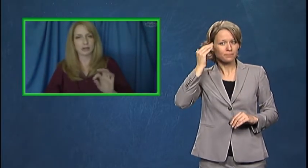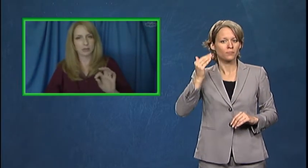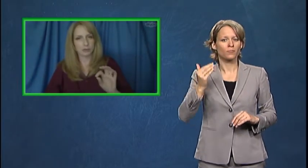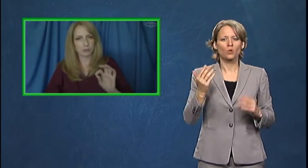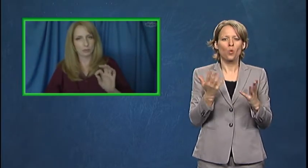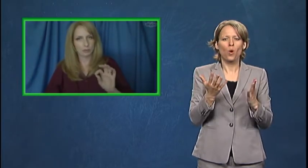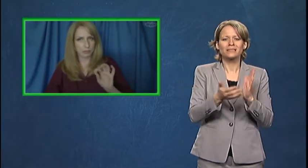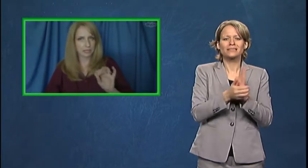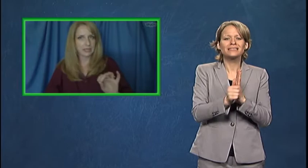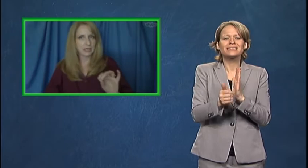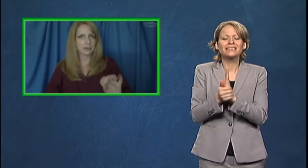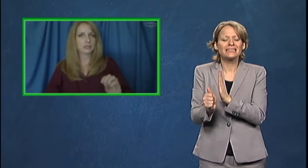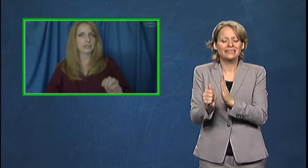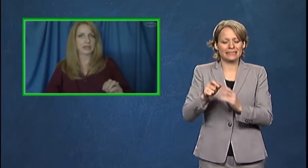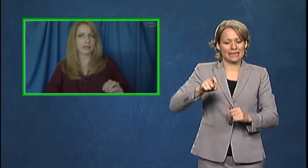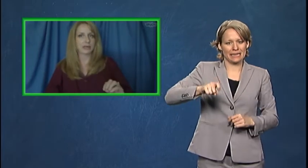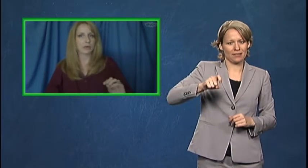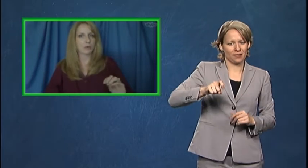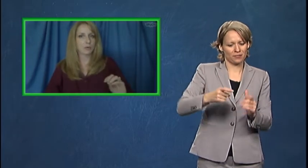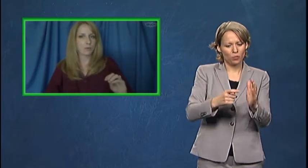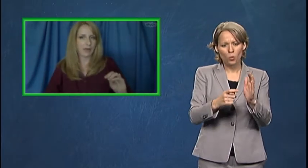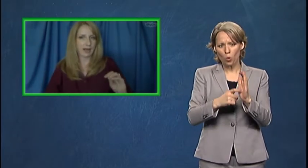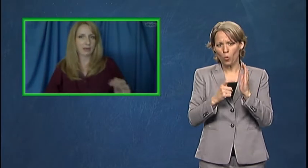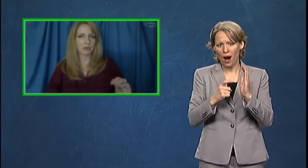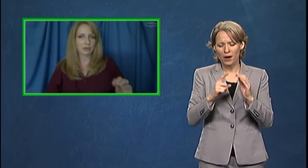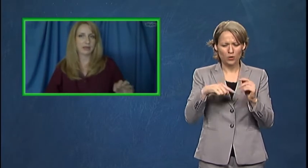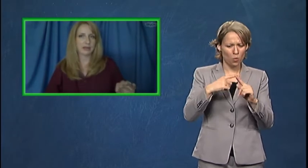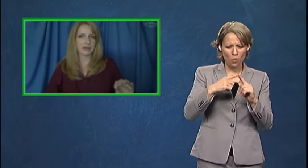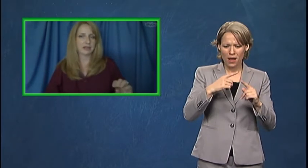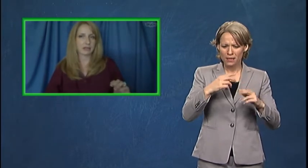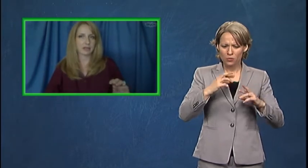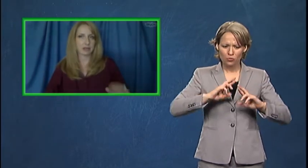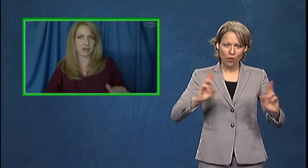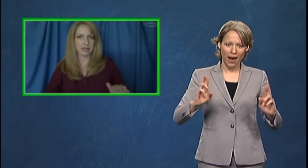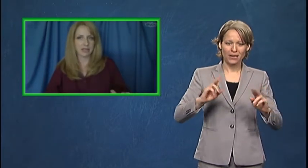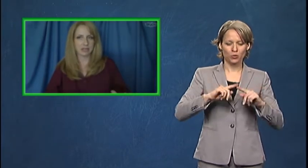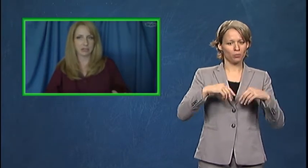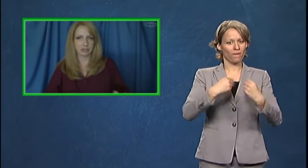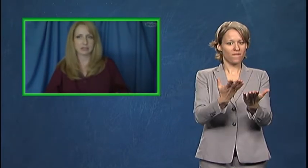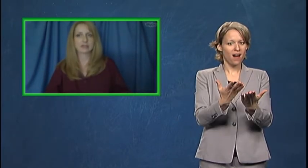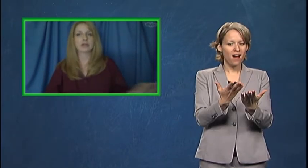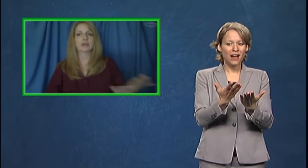and really understanding how to provide academic